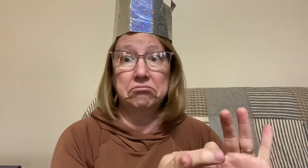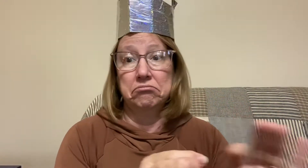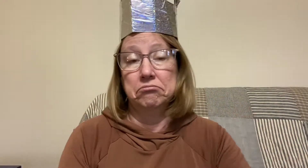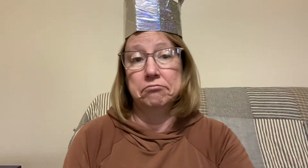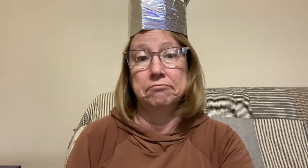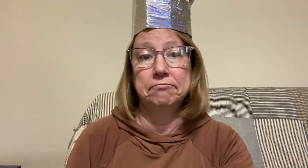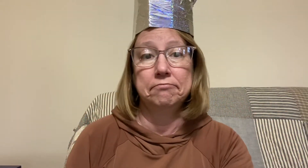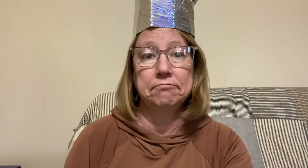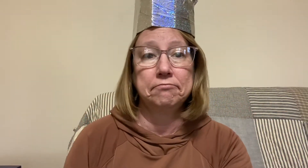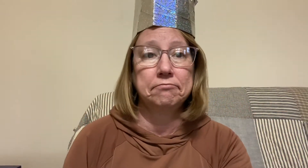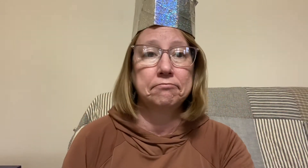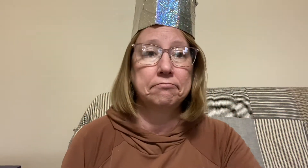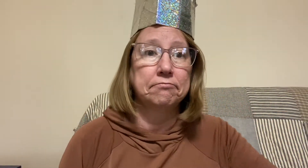had hoped to control.